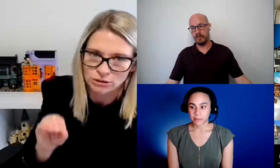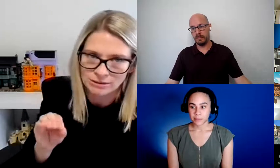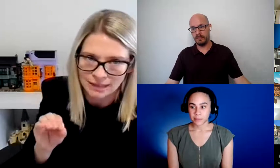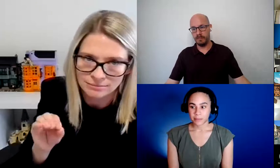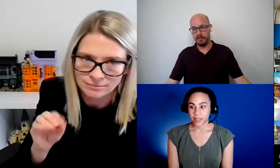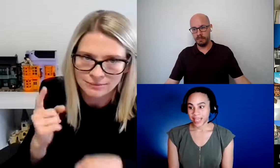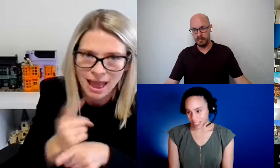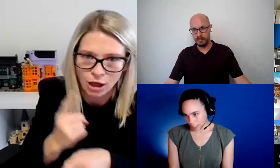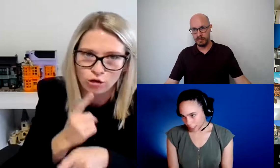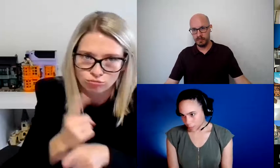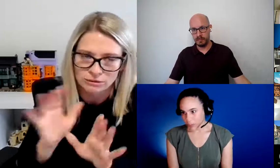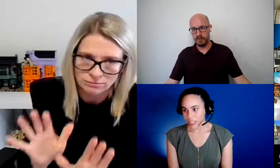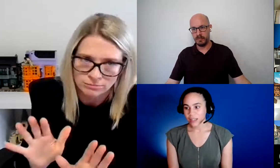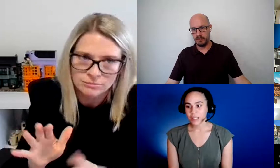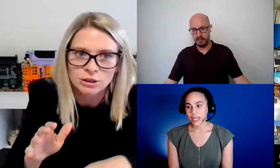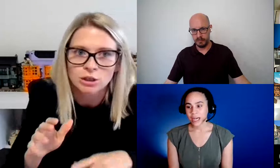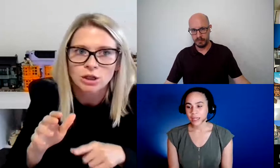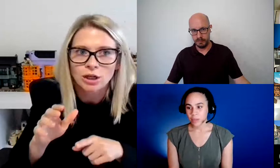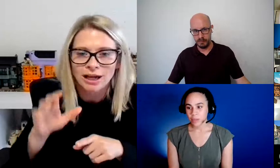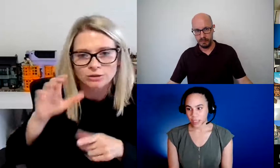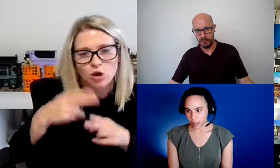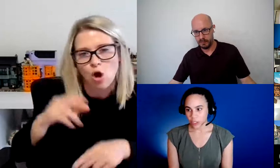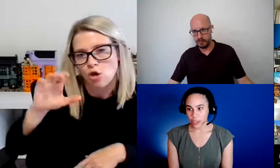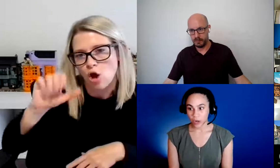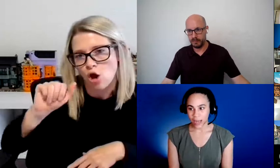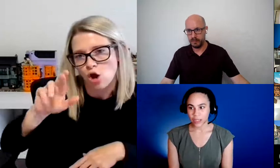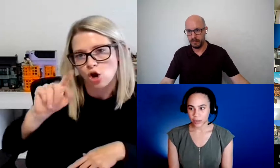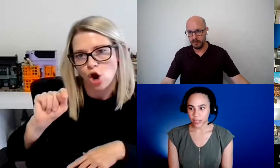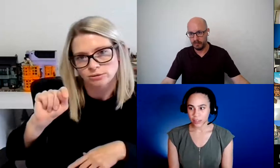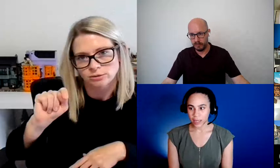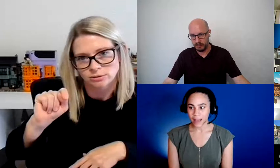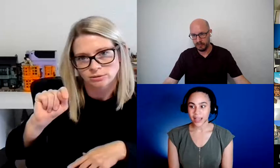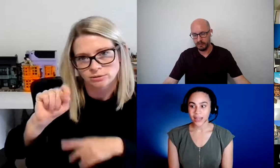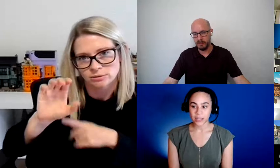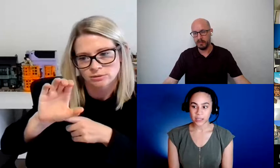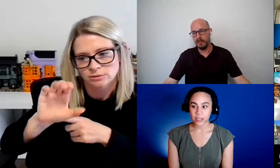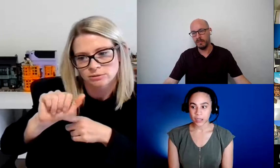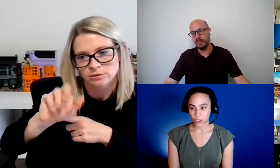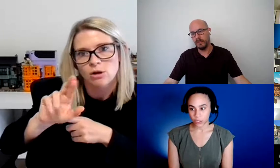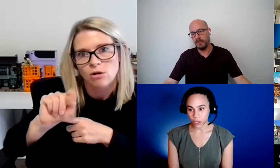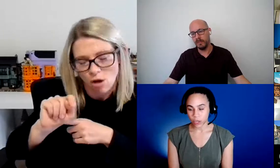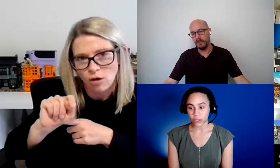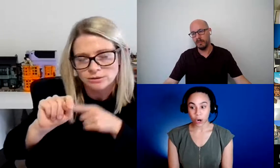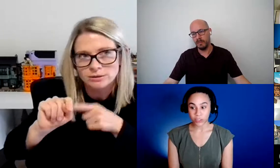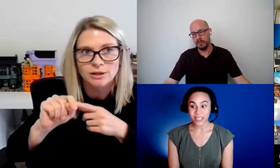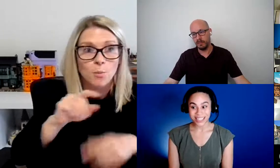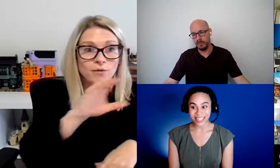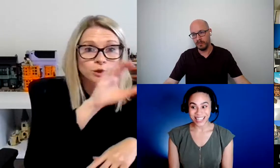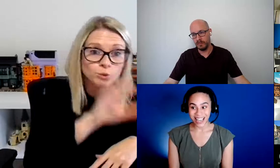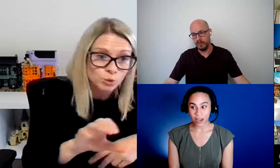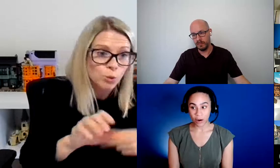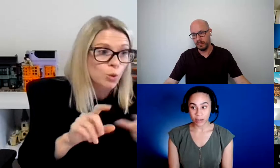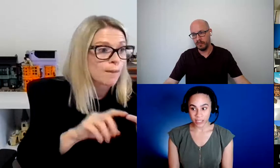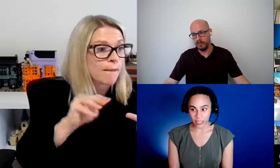And 99% of the time, the captions are accurate. And that is a service called cart, C-A-R-T.